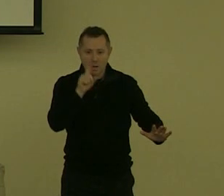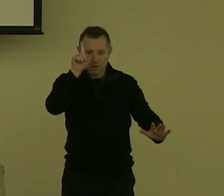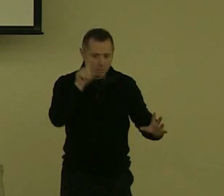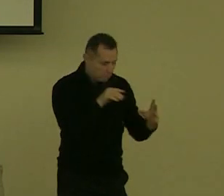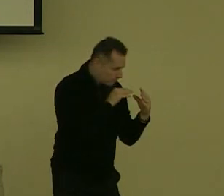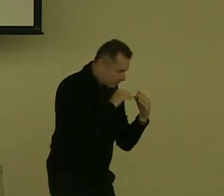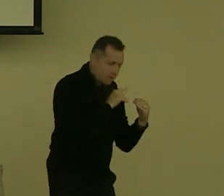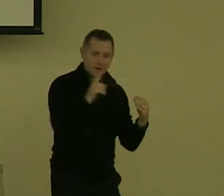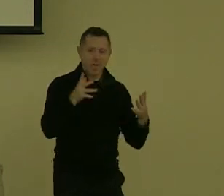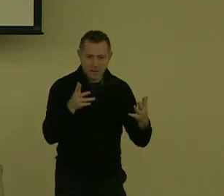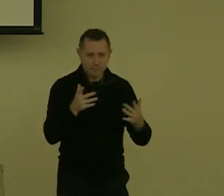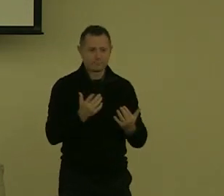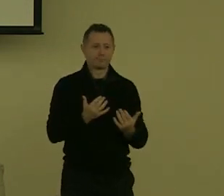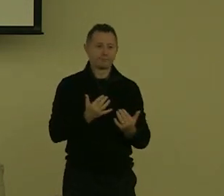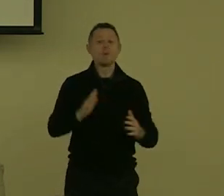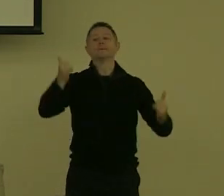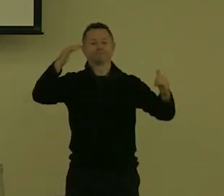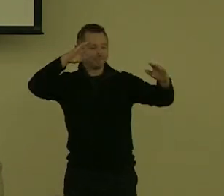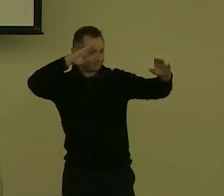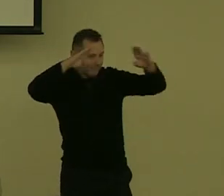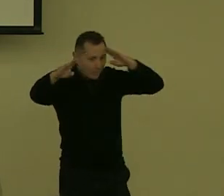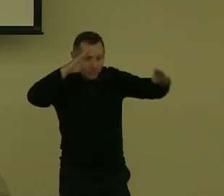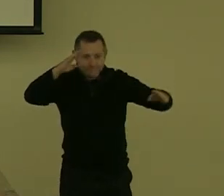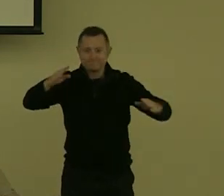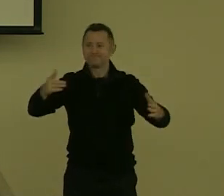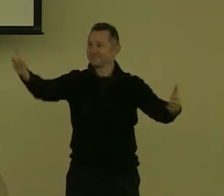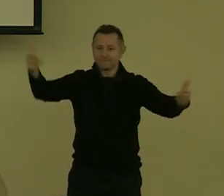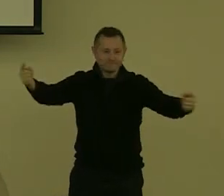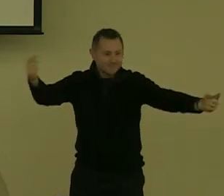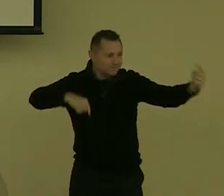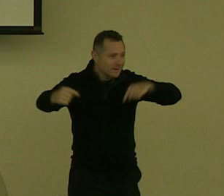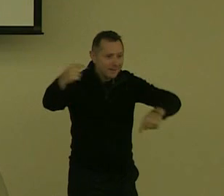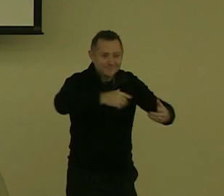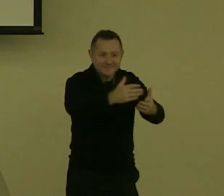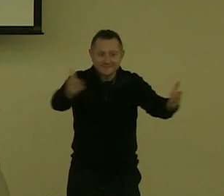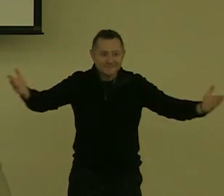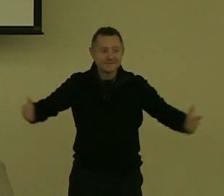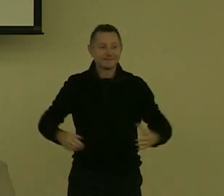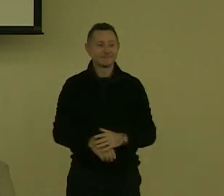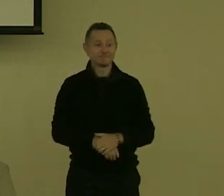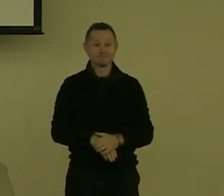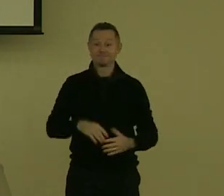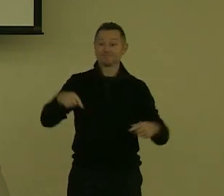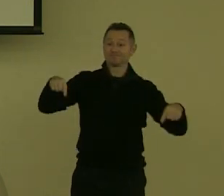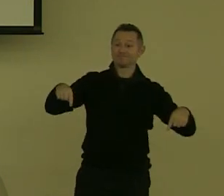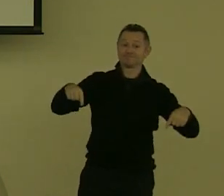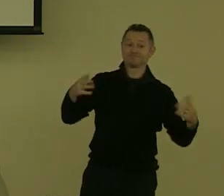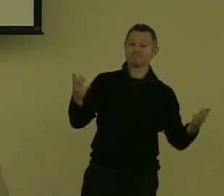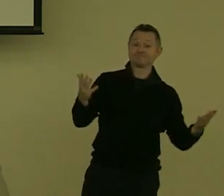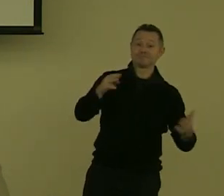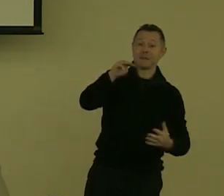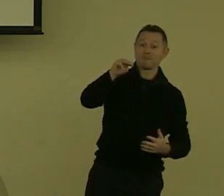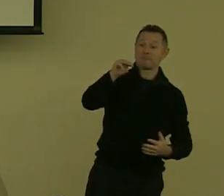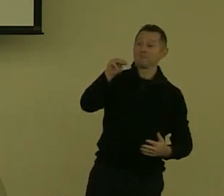Hello everyone, thank you for joining us today at MICE. We are here to discuss